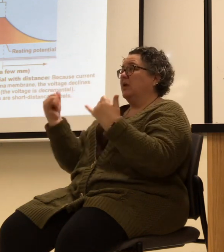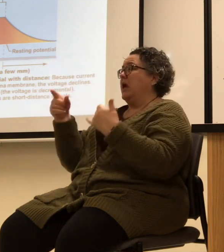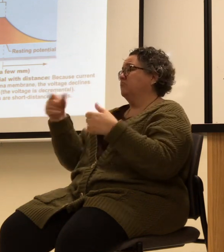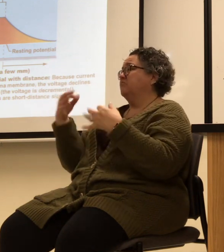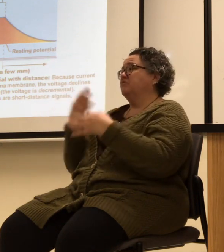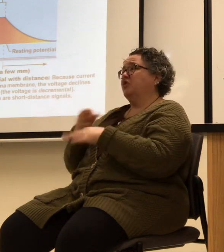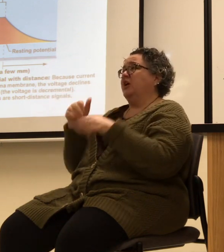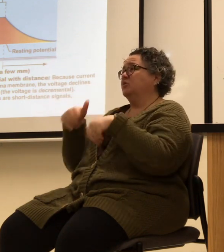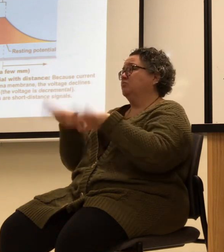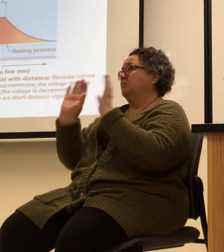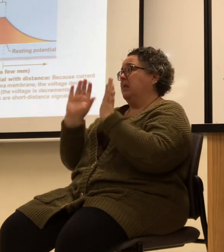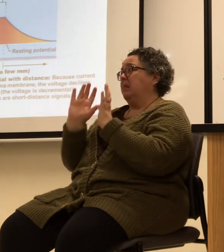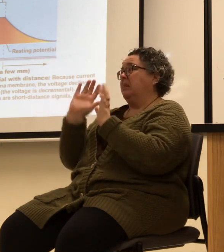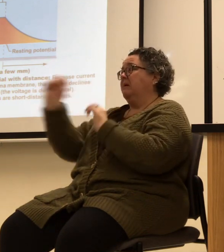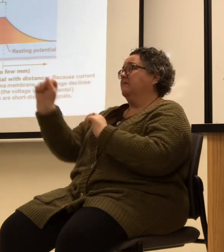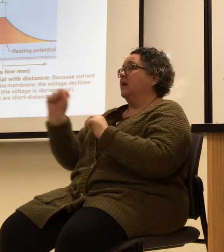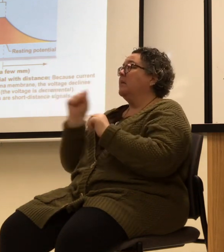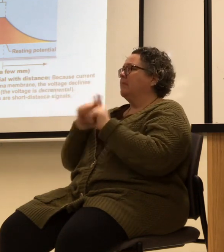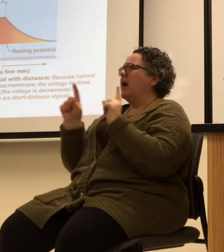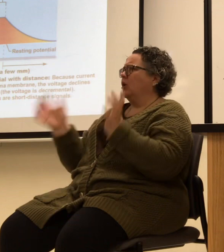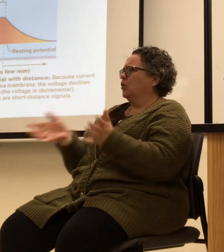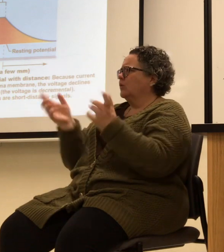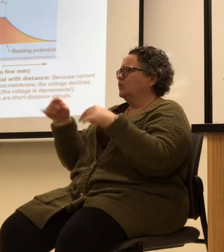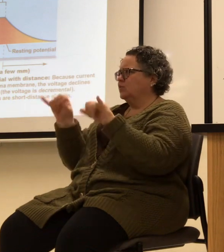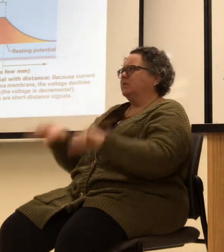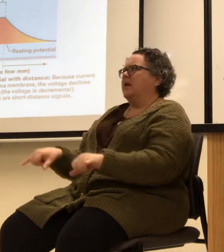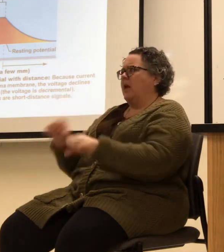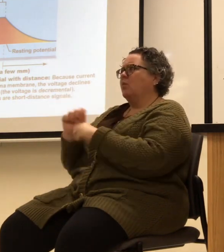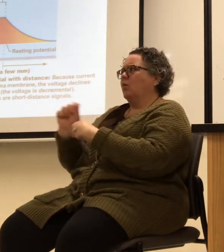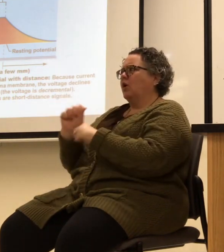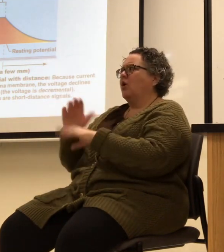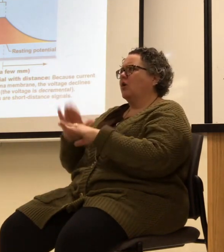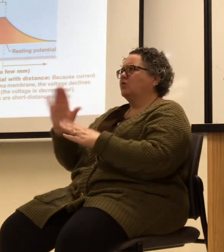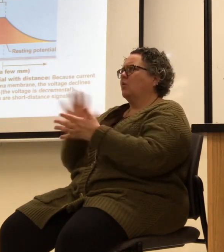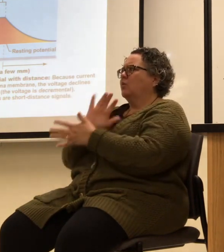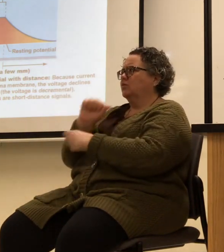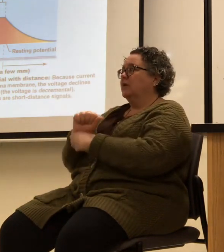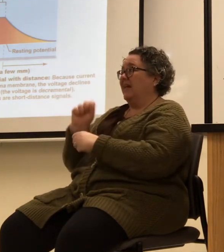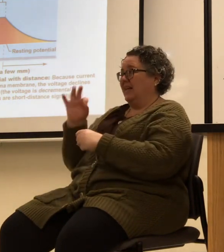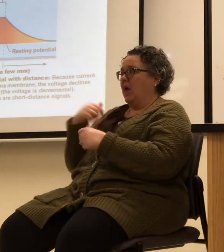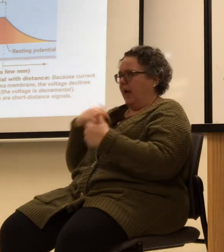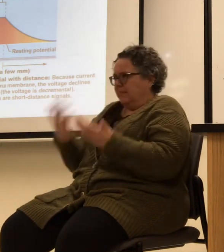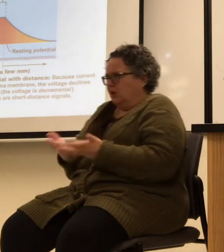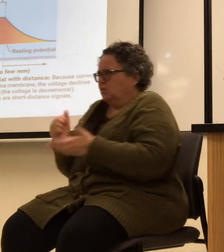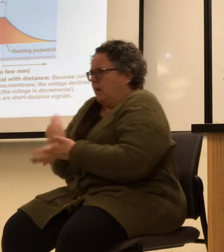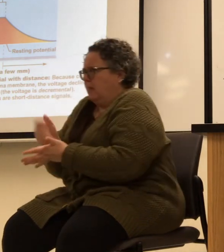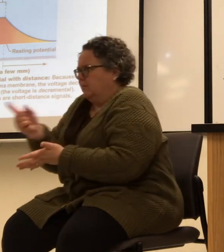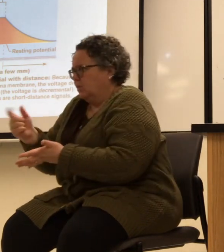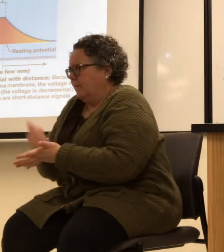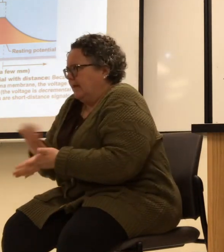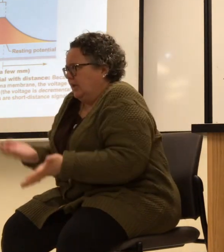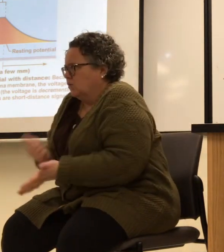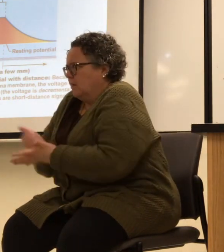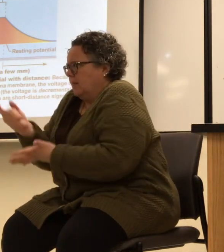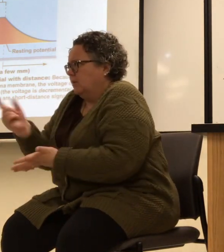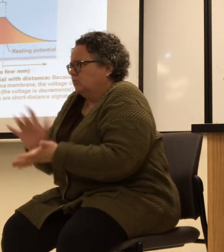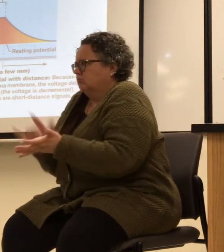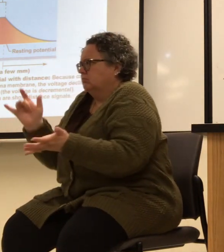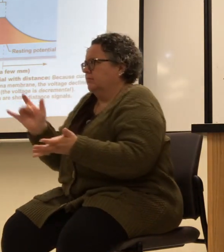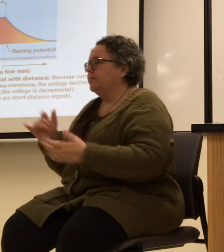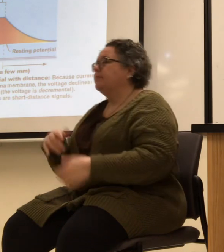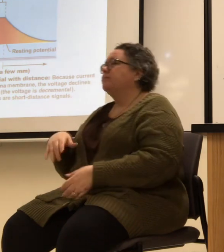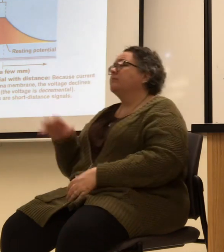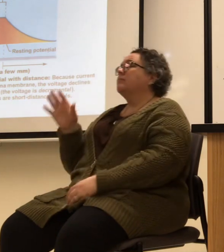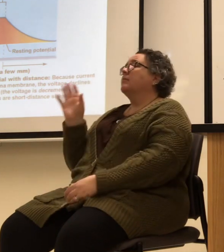But I encourage you to stay here if you want to work on it, so I can help you. All right. Be sure to turn in your half